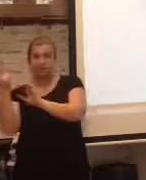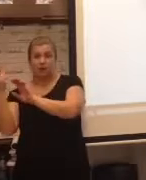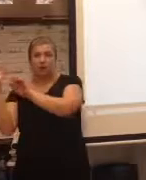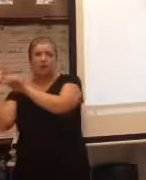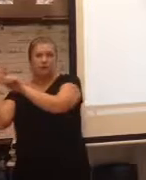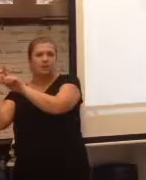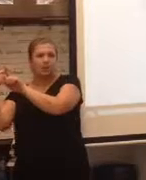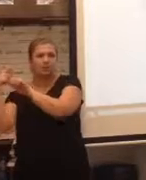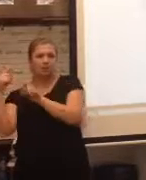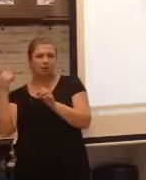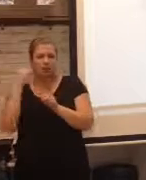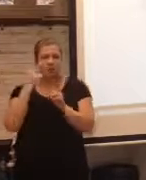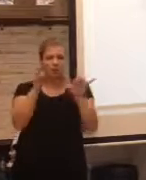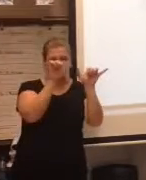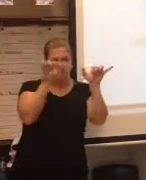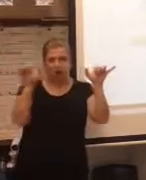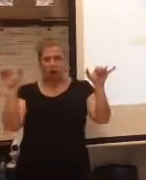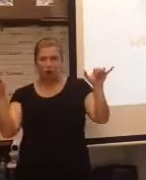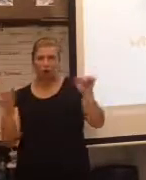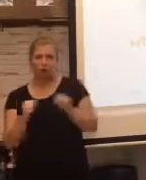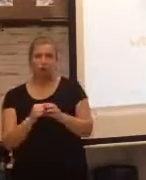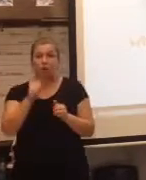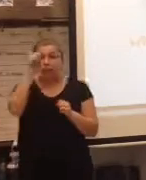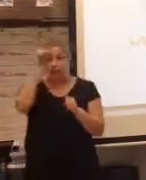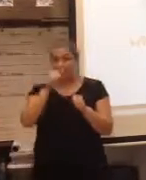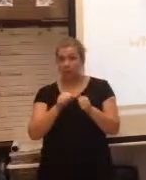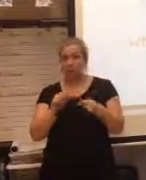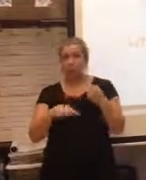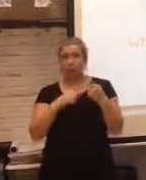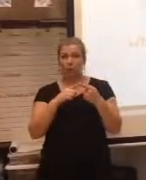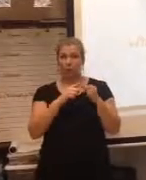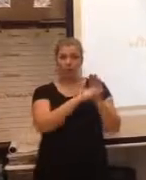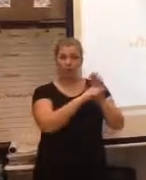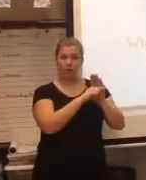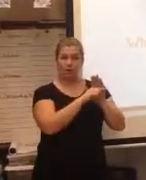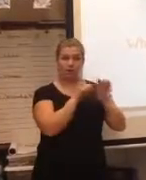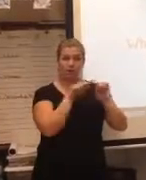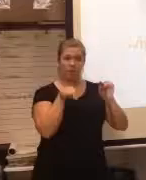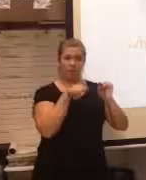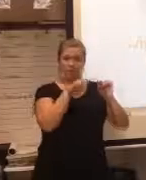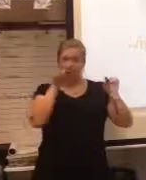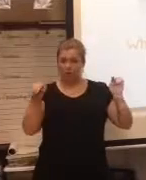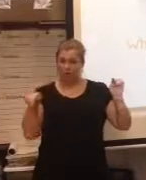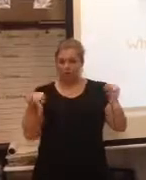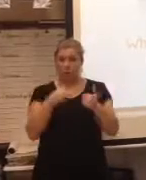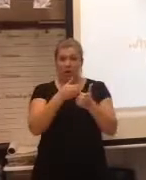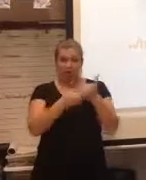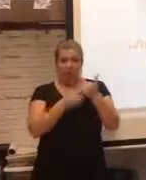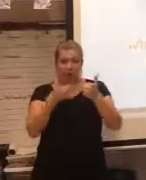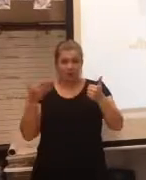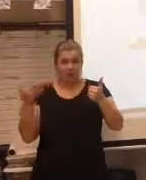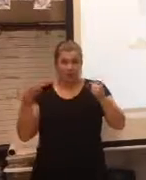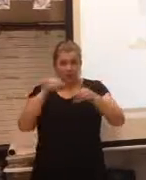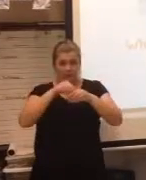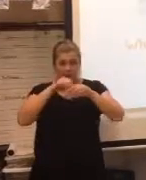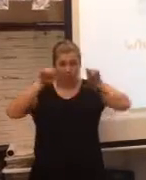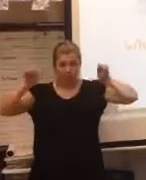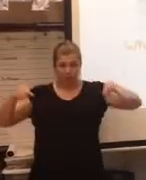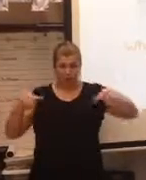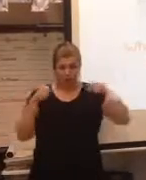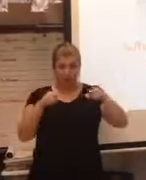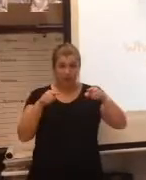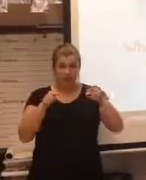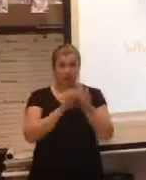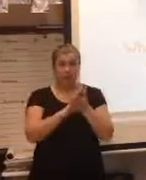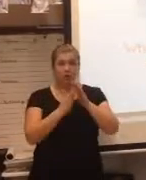positive. We want to remember, when distributing a negative term, all signs of the terms inside of